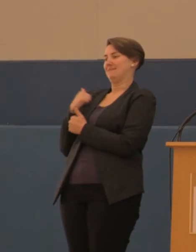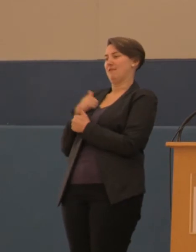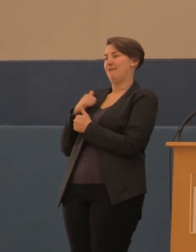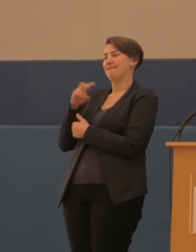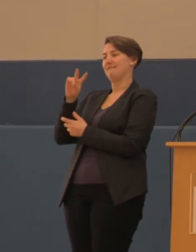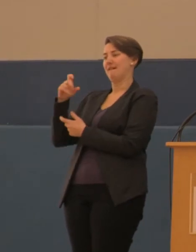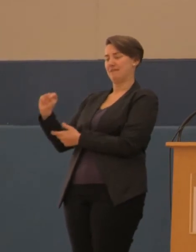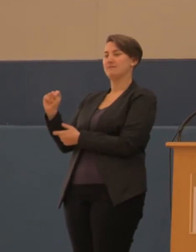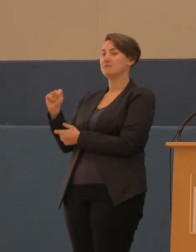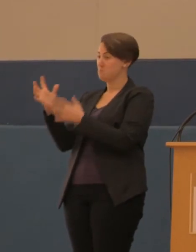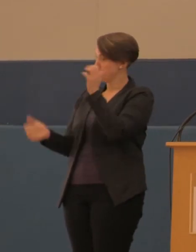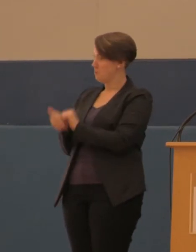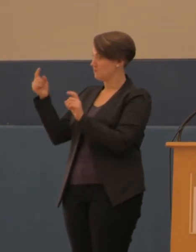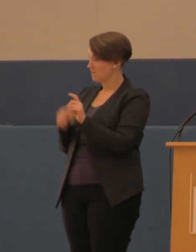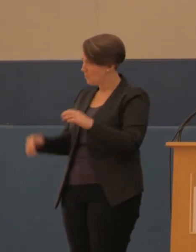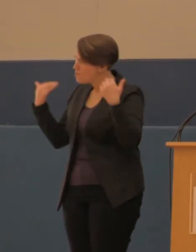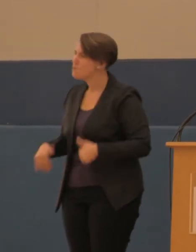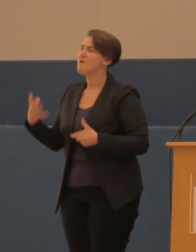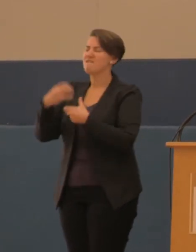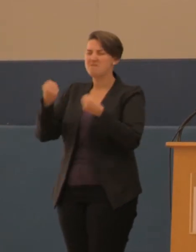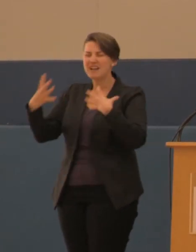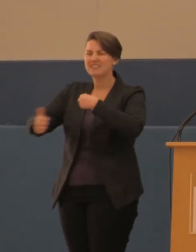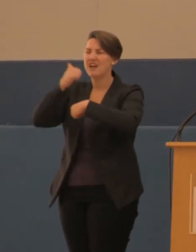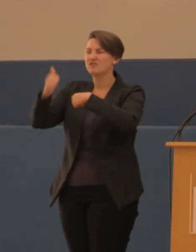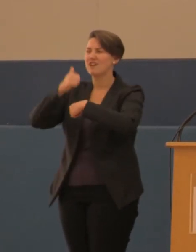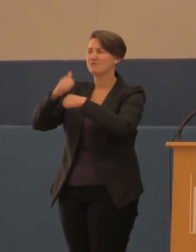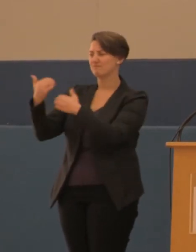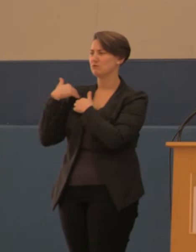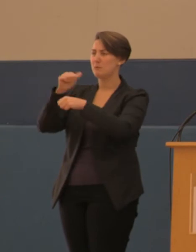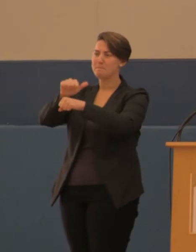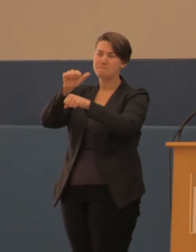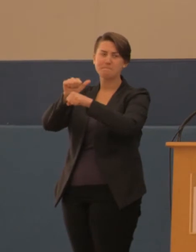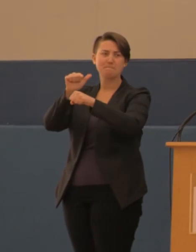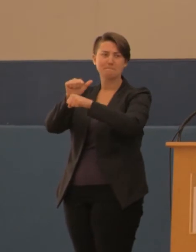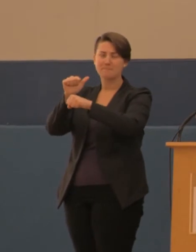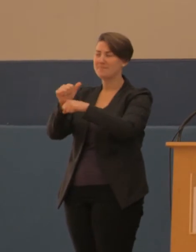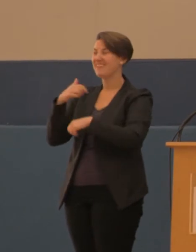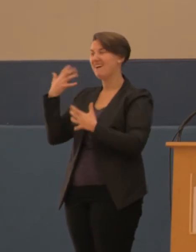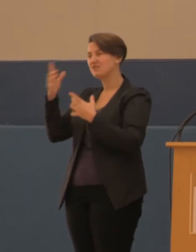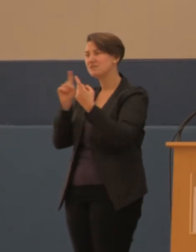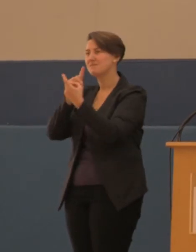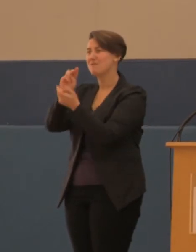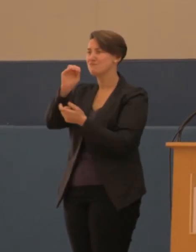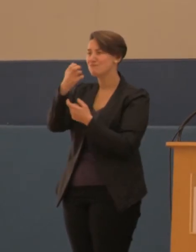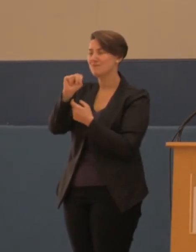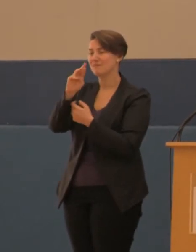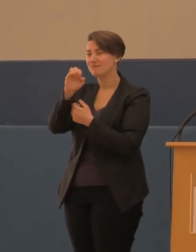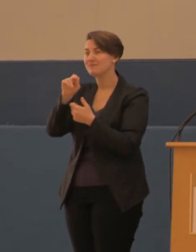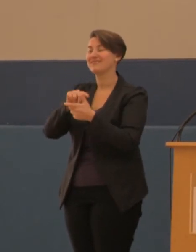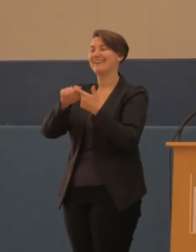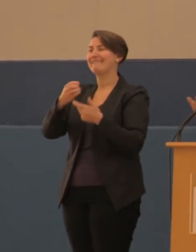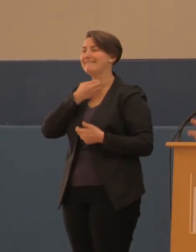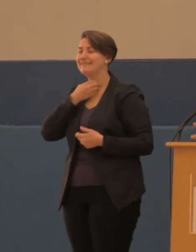whom have done some of the most dangerous duty out there. I met Marine Recon, Navy